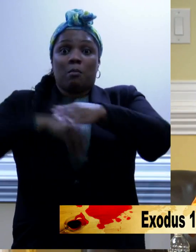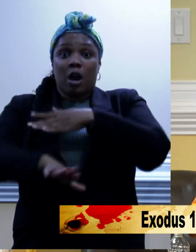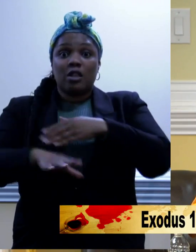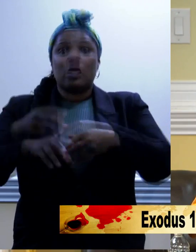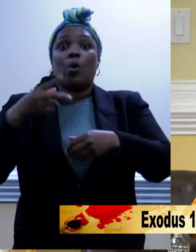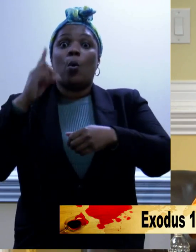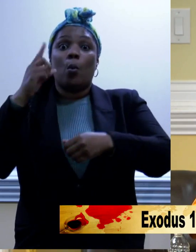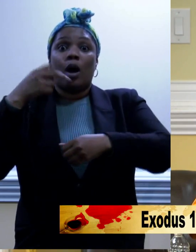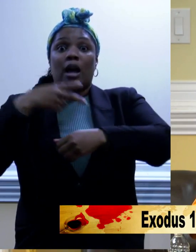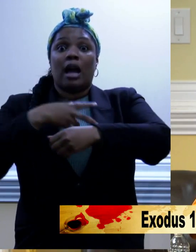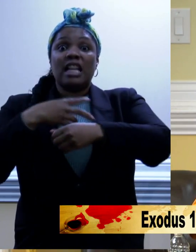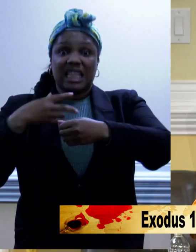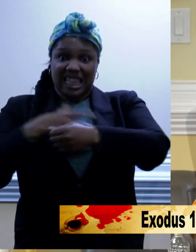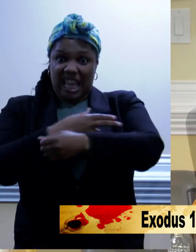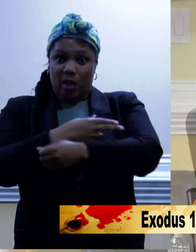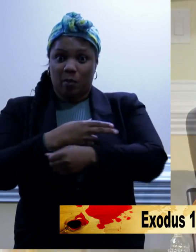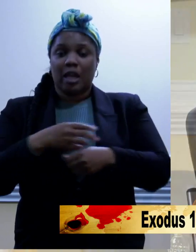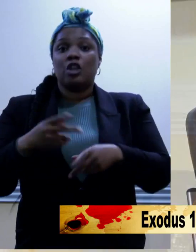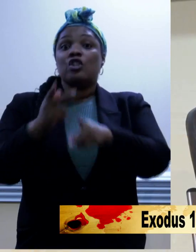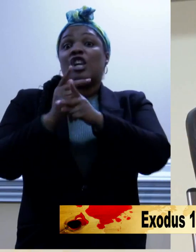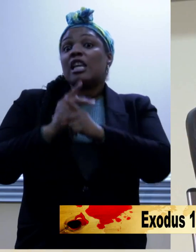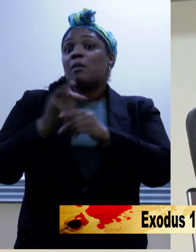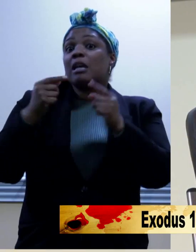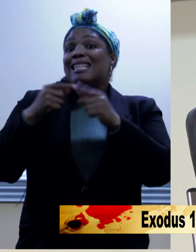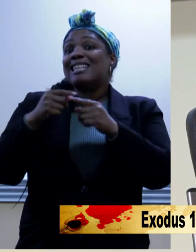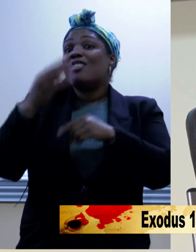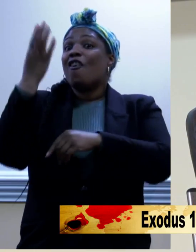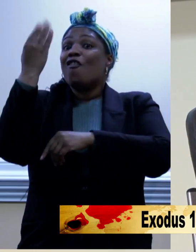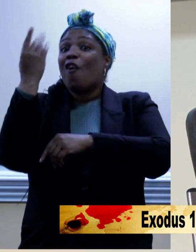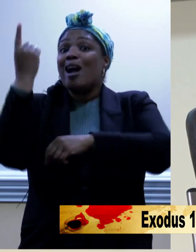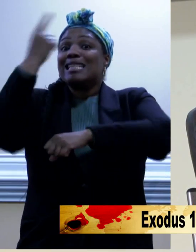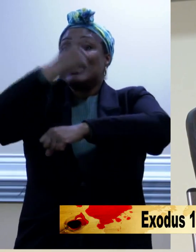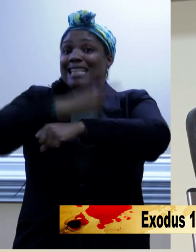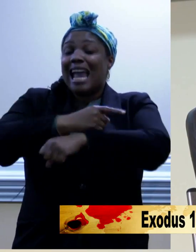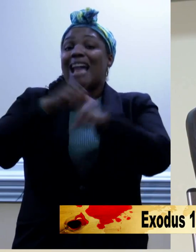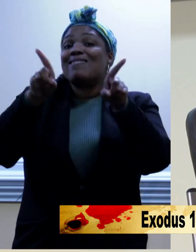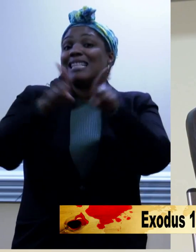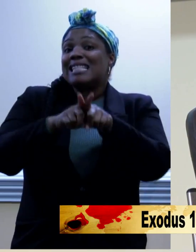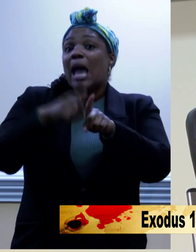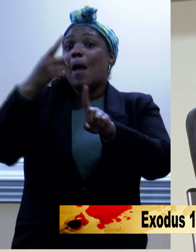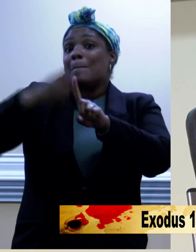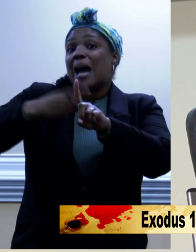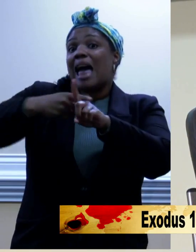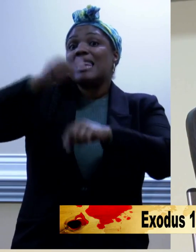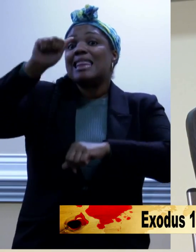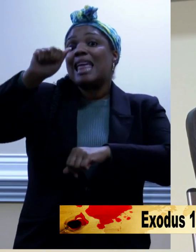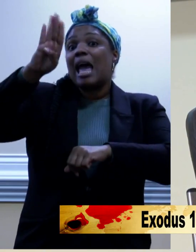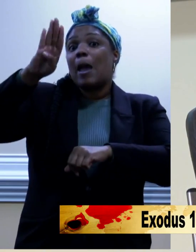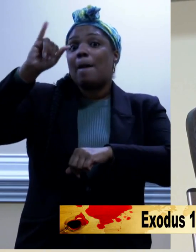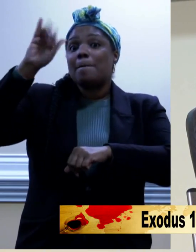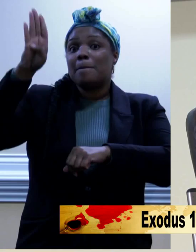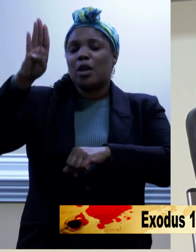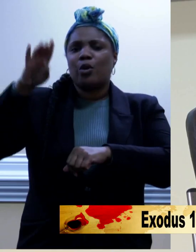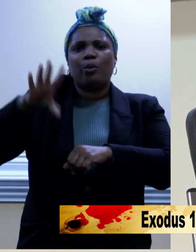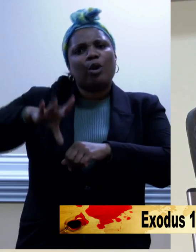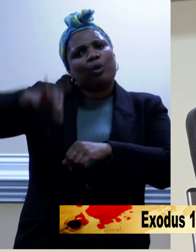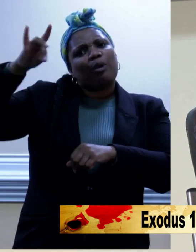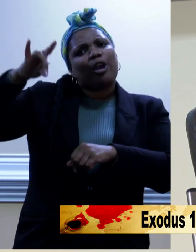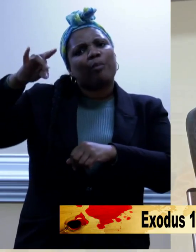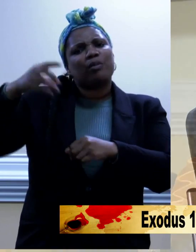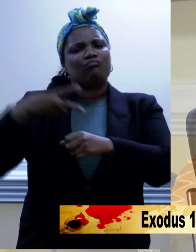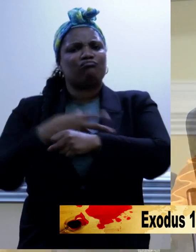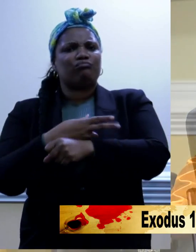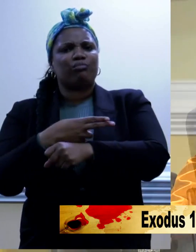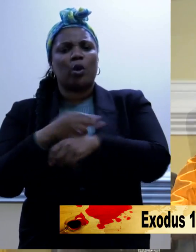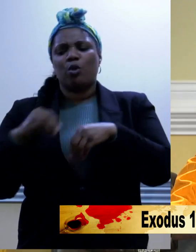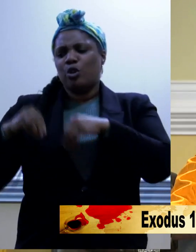read. And you shall keep it up until the 14th day of the same month. But when do you pick it up? When